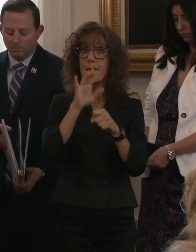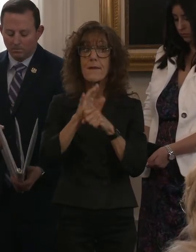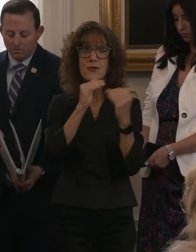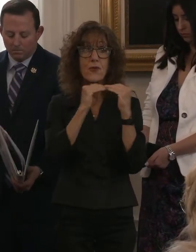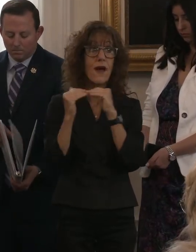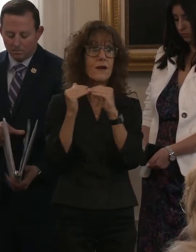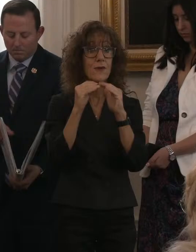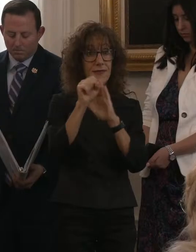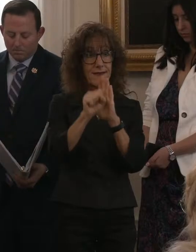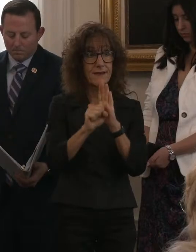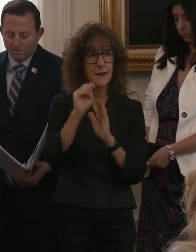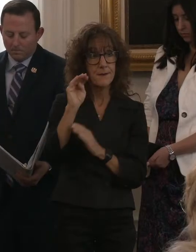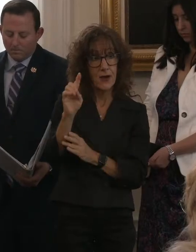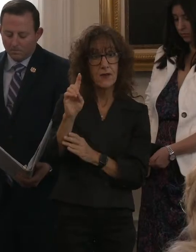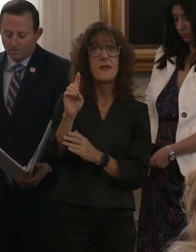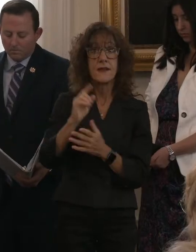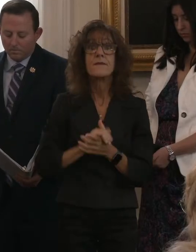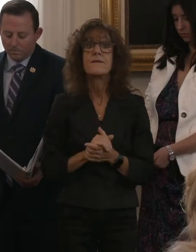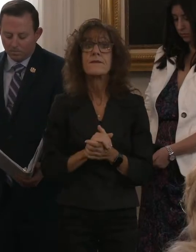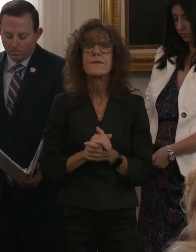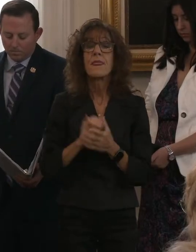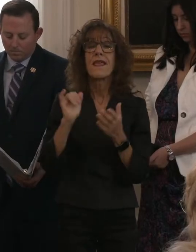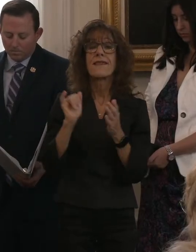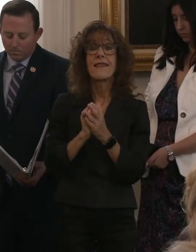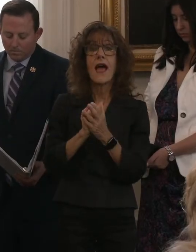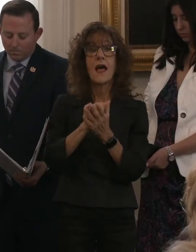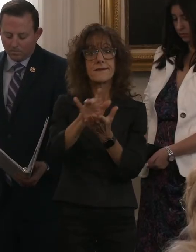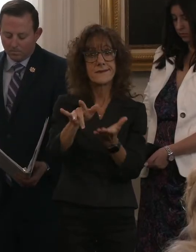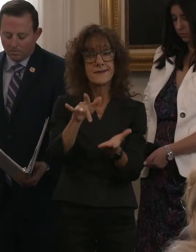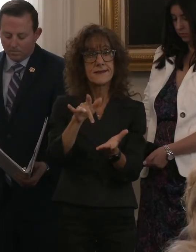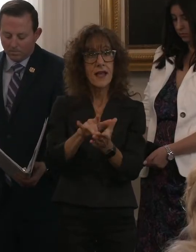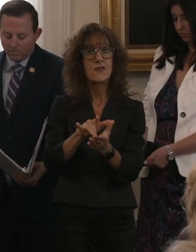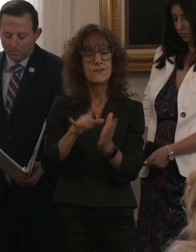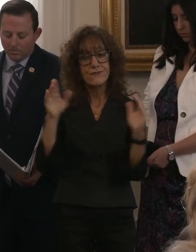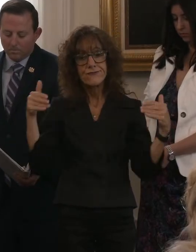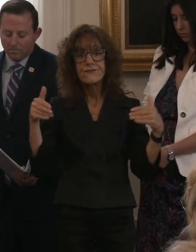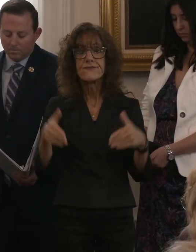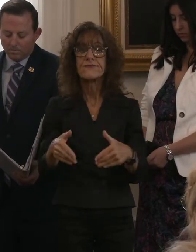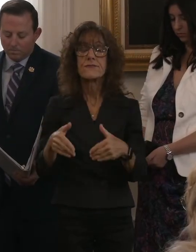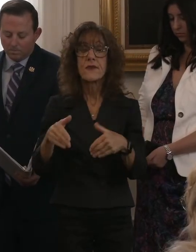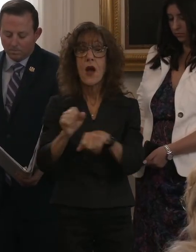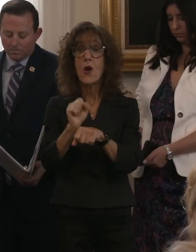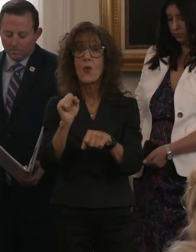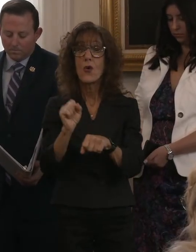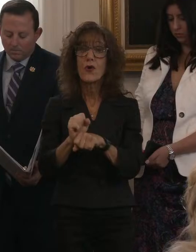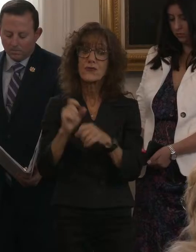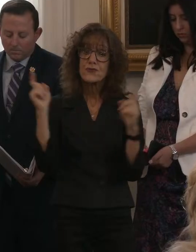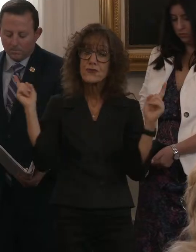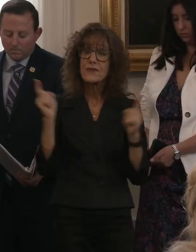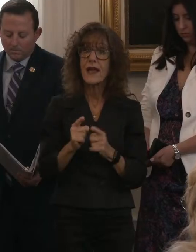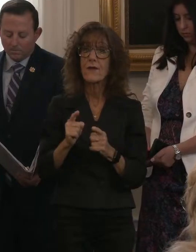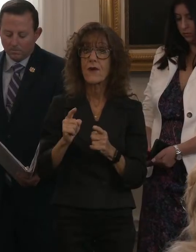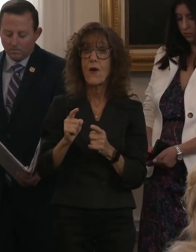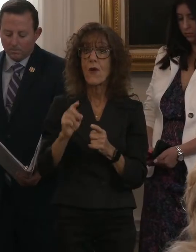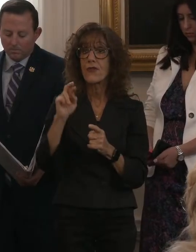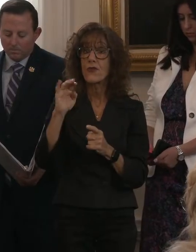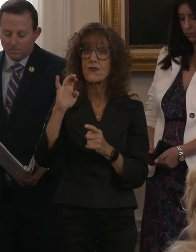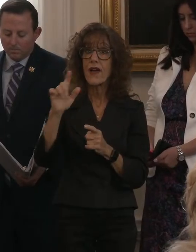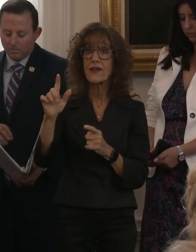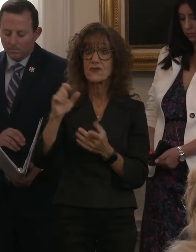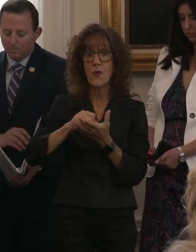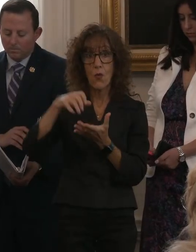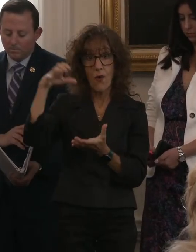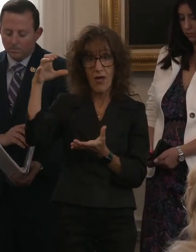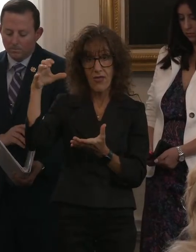state of Maryland. It will be the nerve center of our work to narrow the racial wealth gap, expand